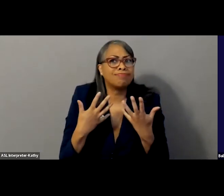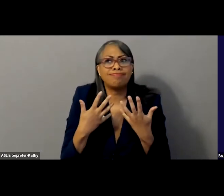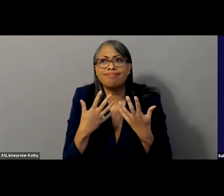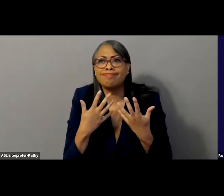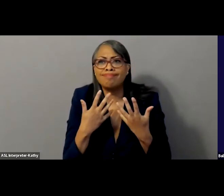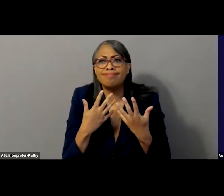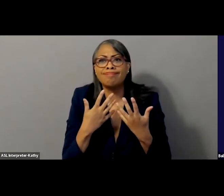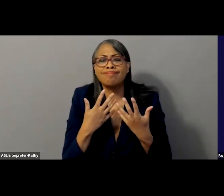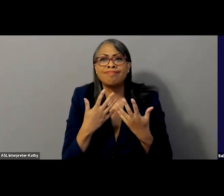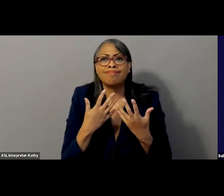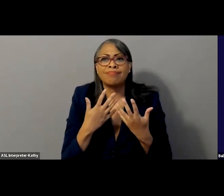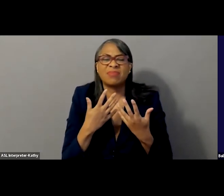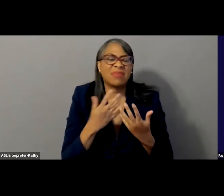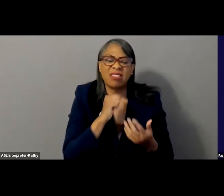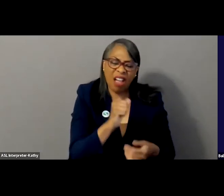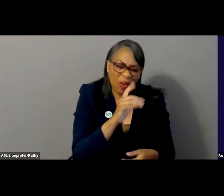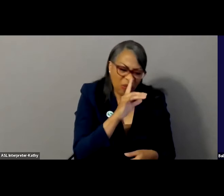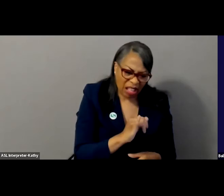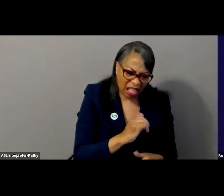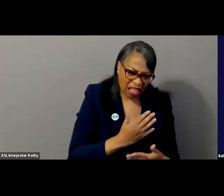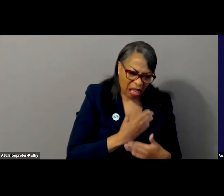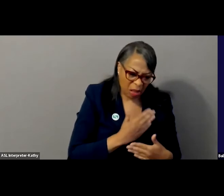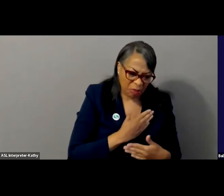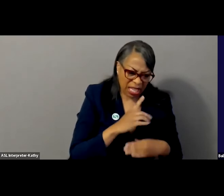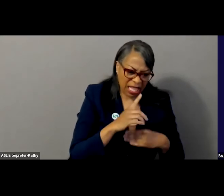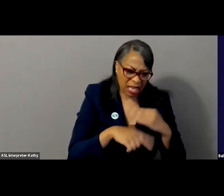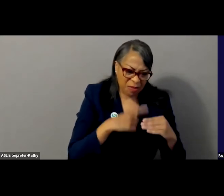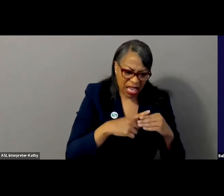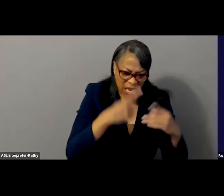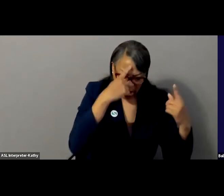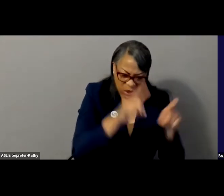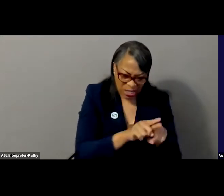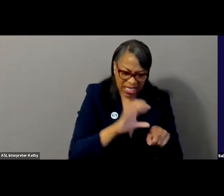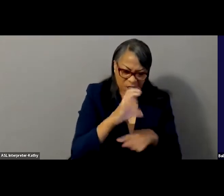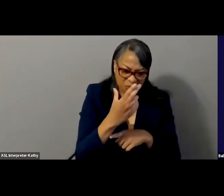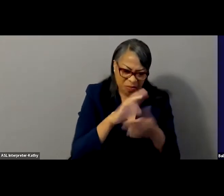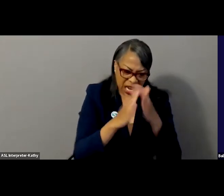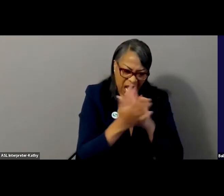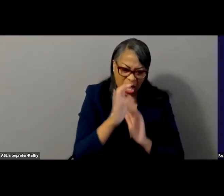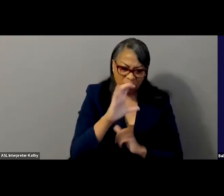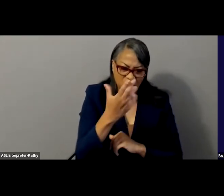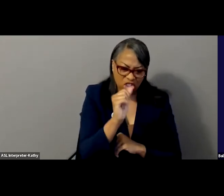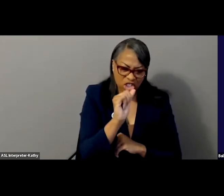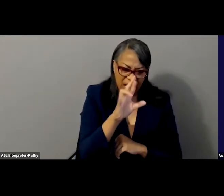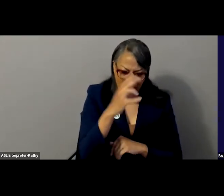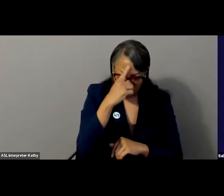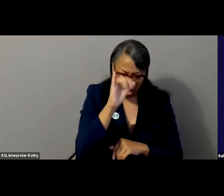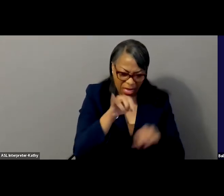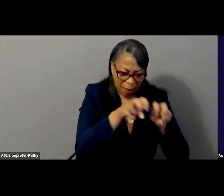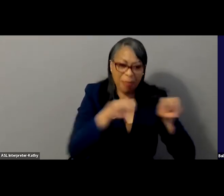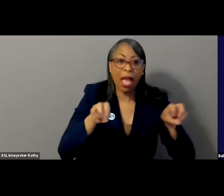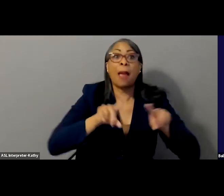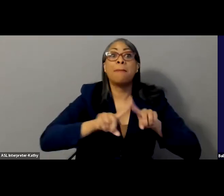only modestly less happy when I wound up agreeing to be chair of the panel. But it was a great